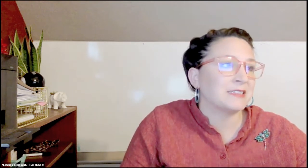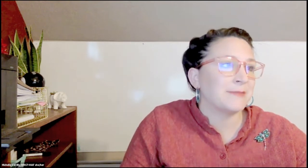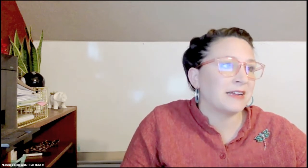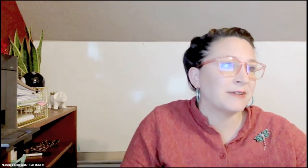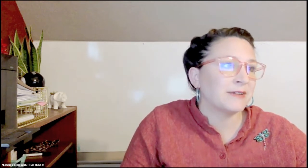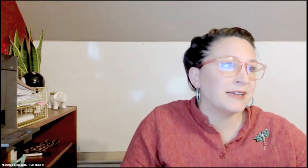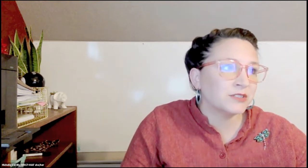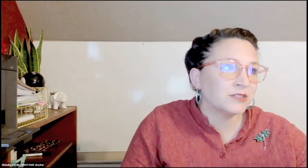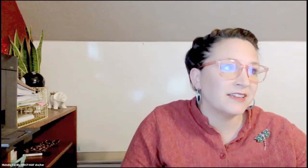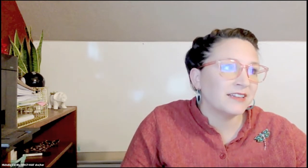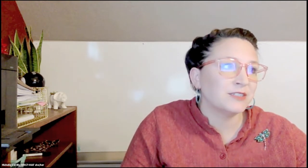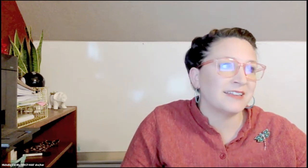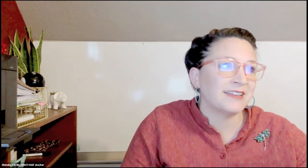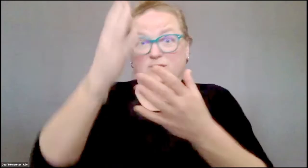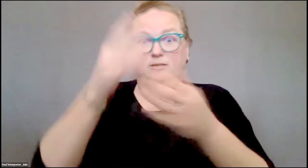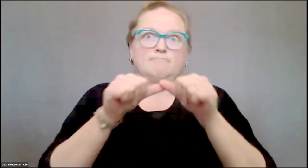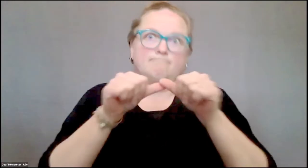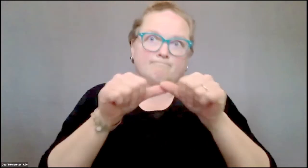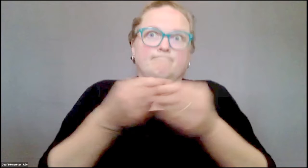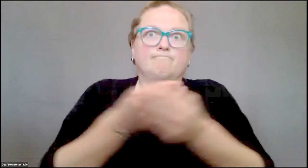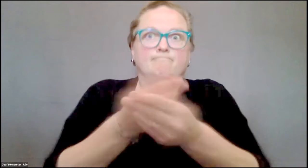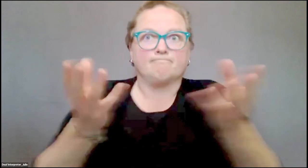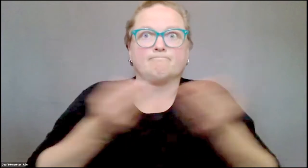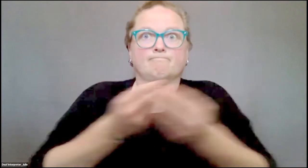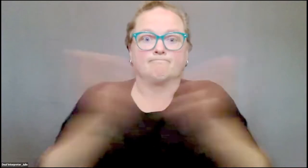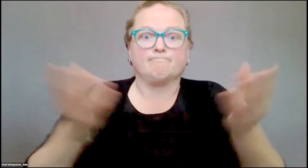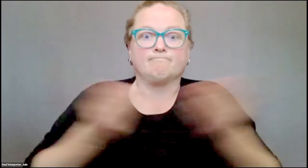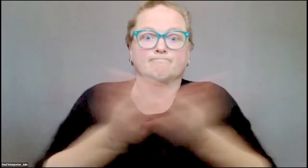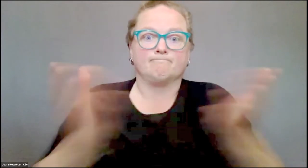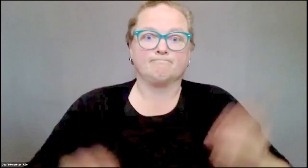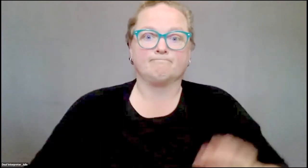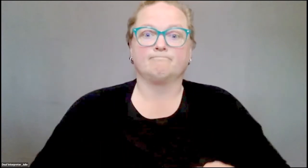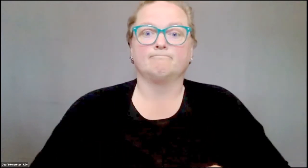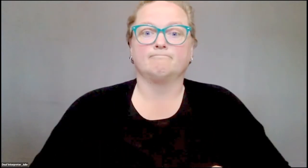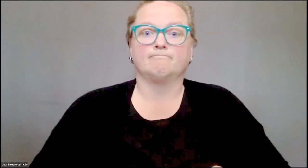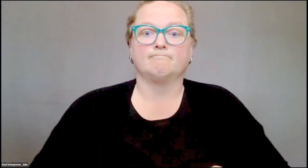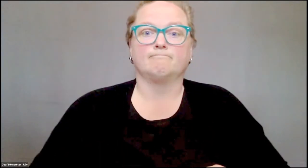to pass it back to Rachel, and she's going to introduce our panel of speakers.